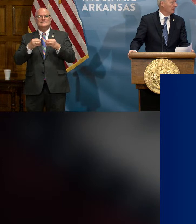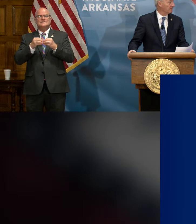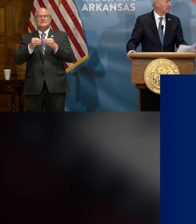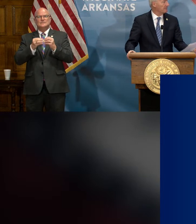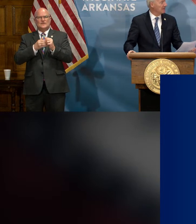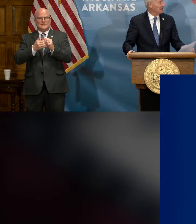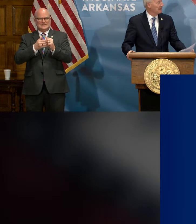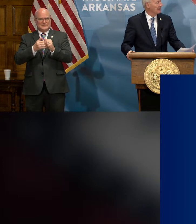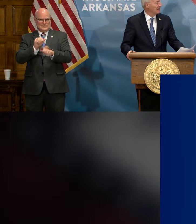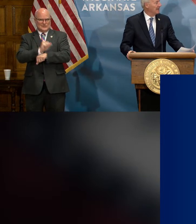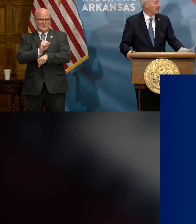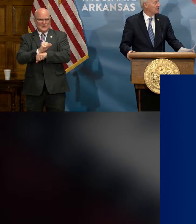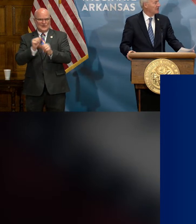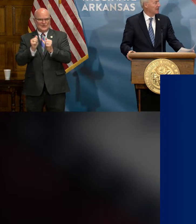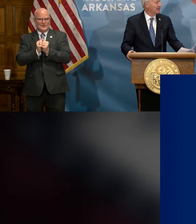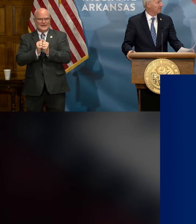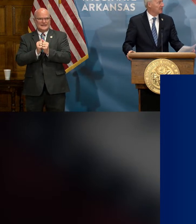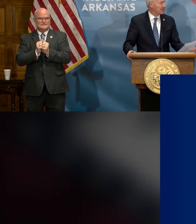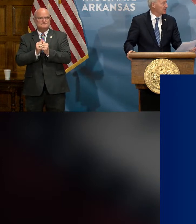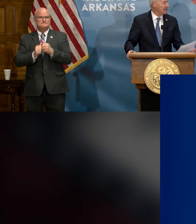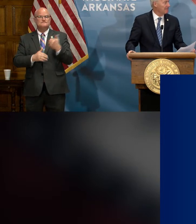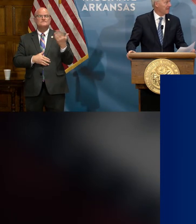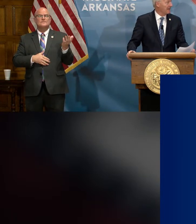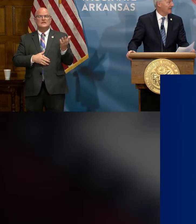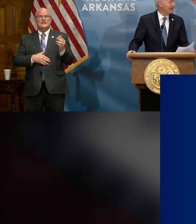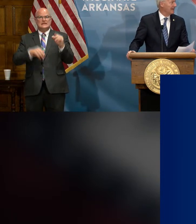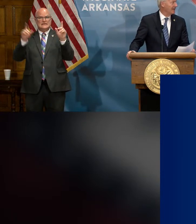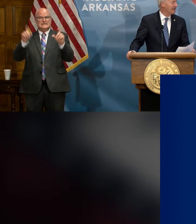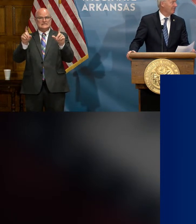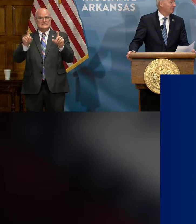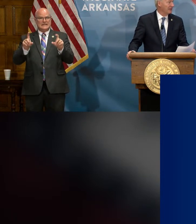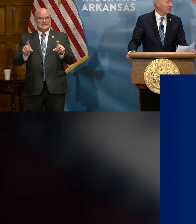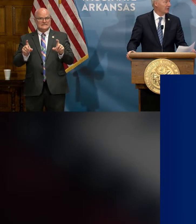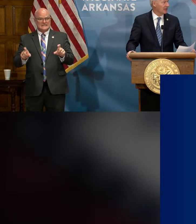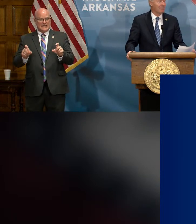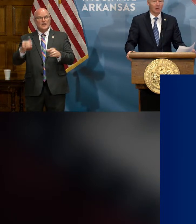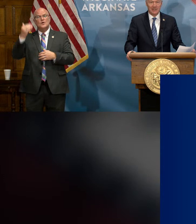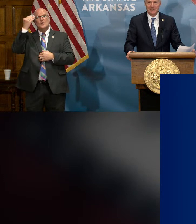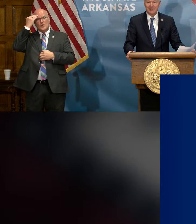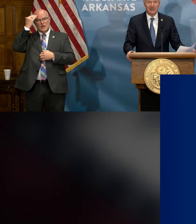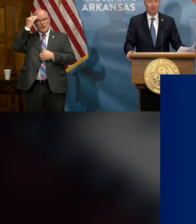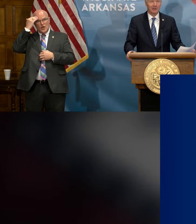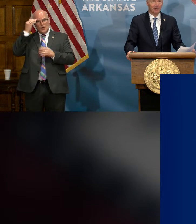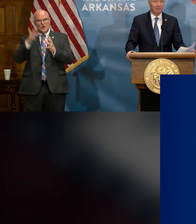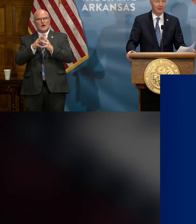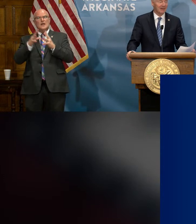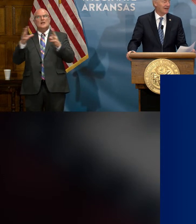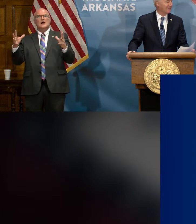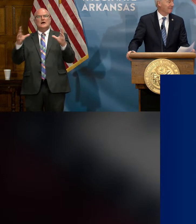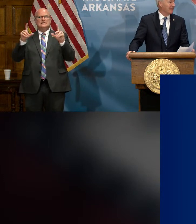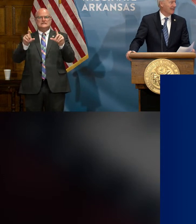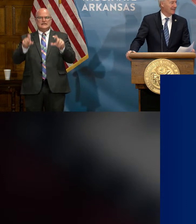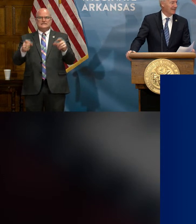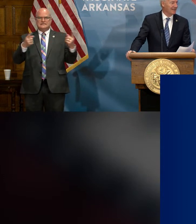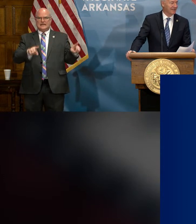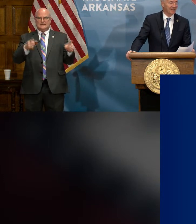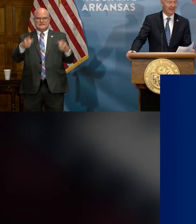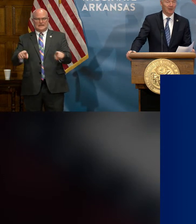to work with. Next, testing. We know there's a lot more testing going on with